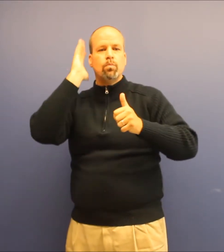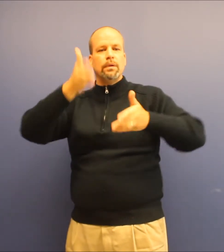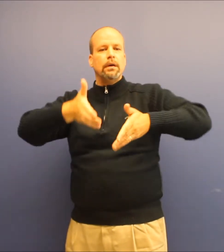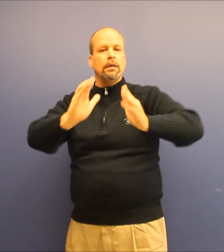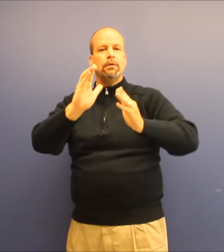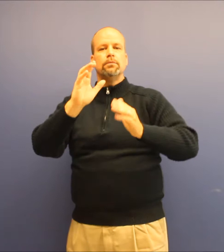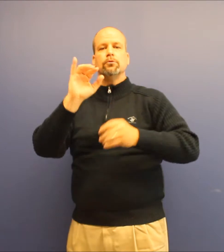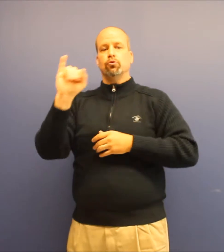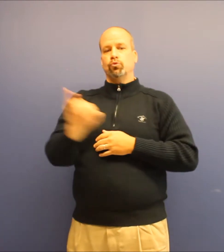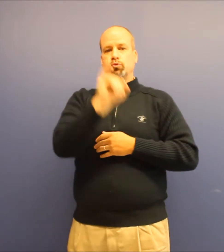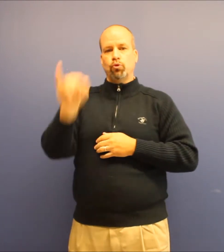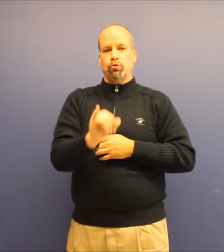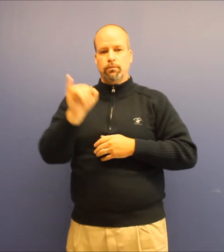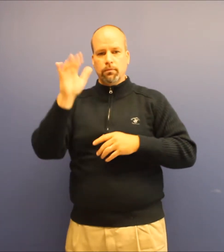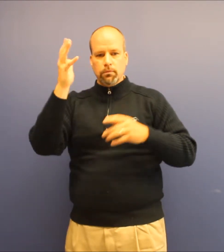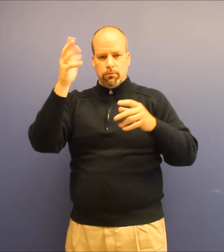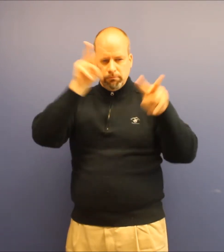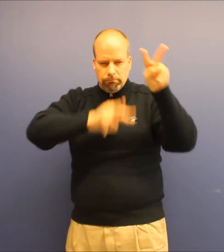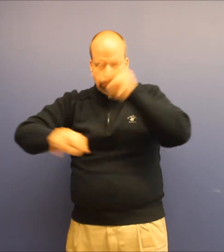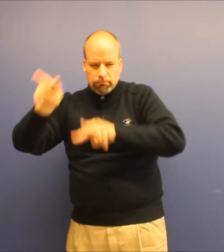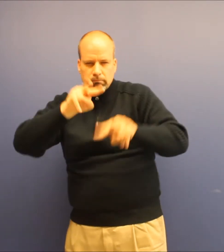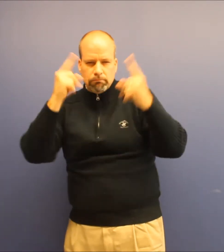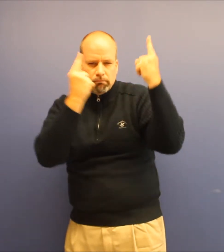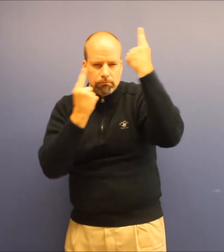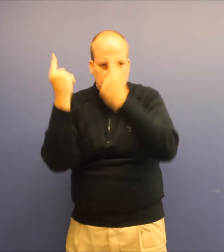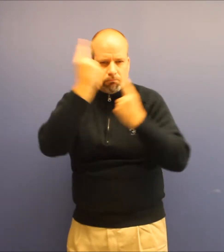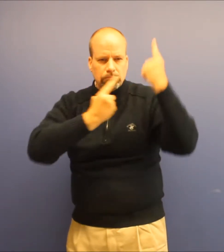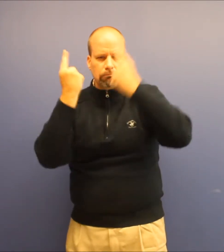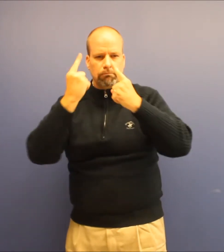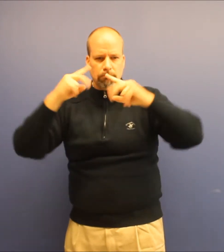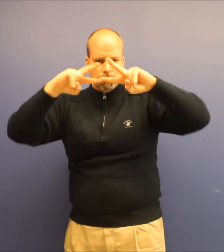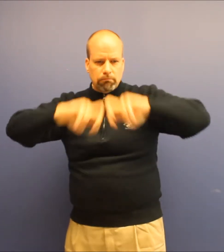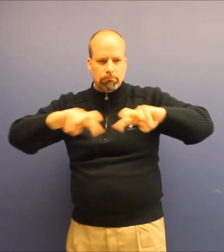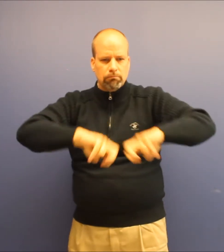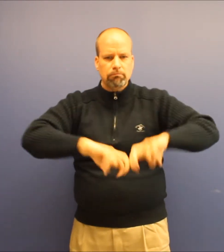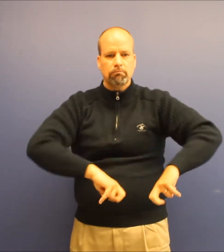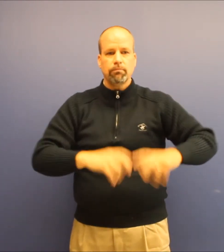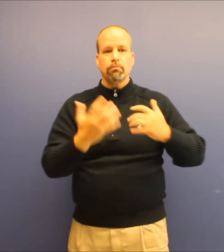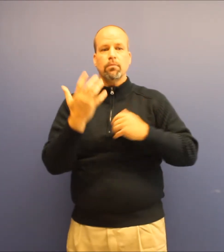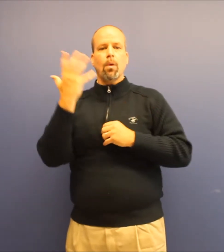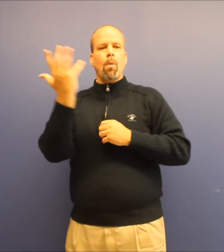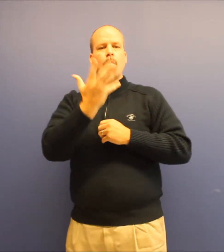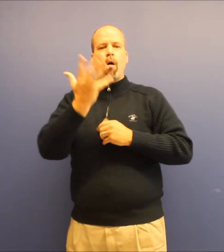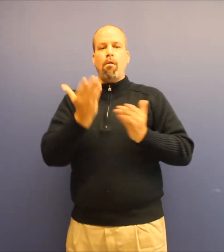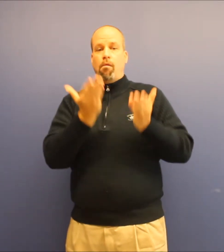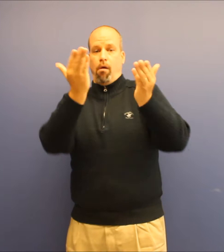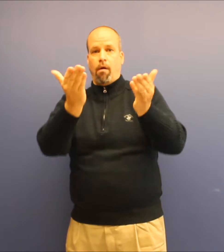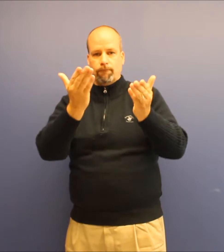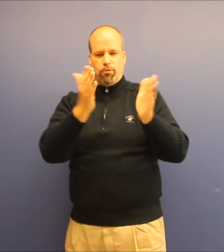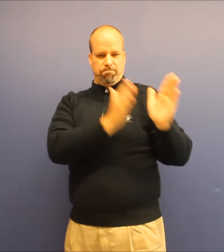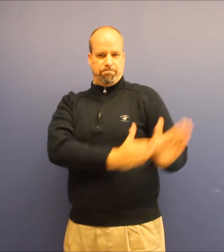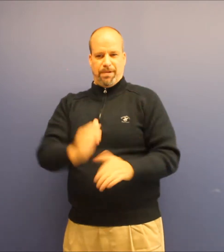which would give insurers some discretion over what they offer in their plans.